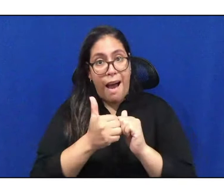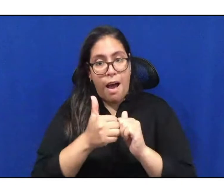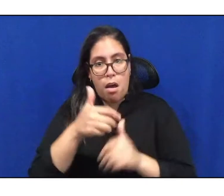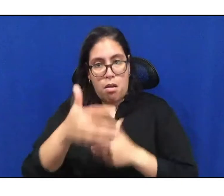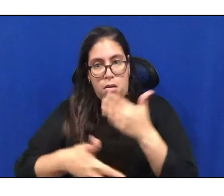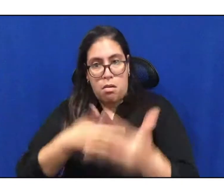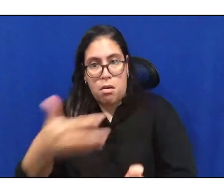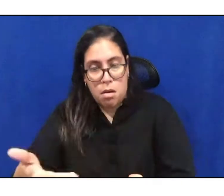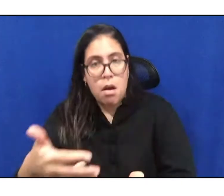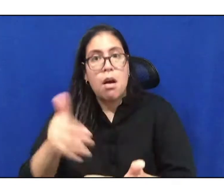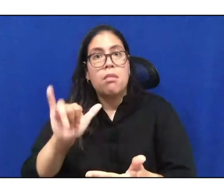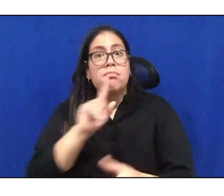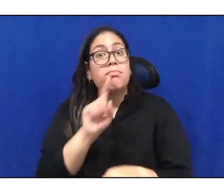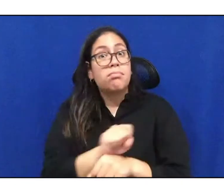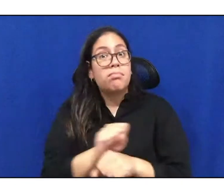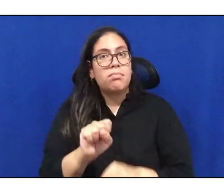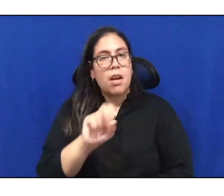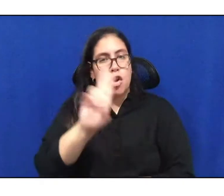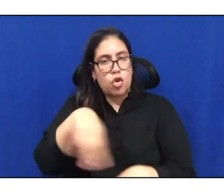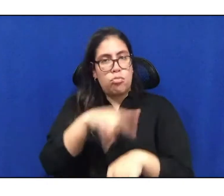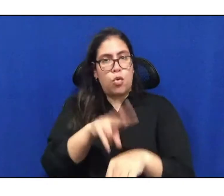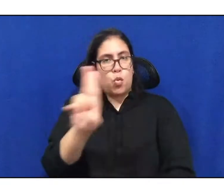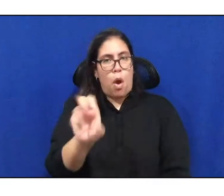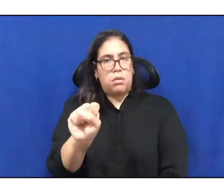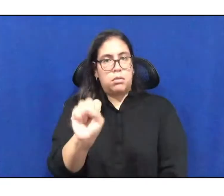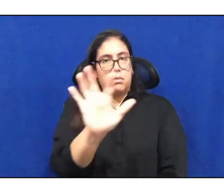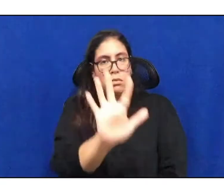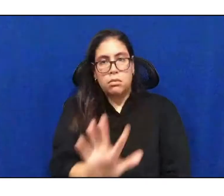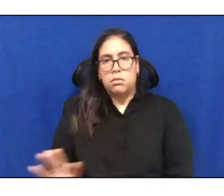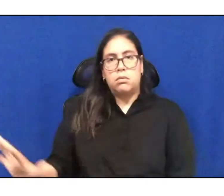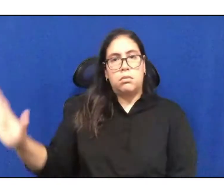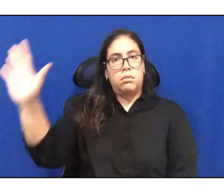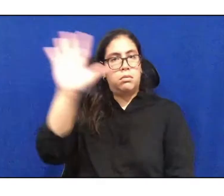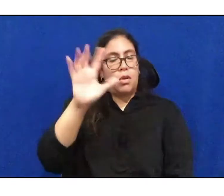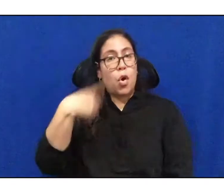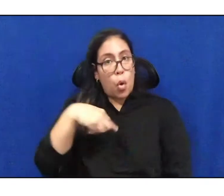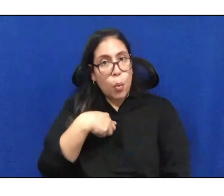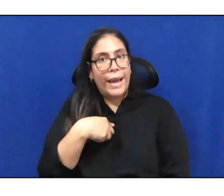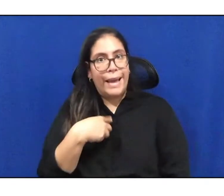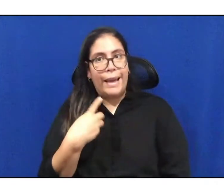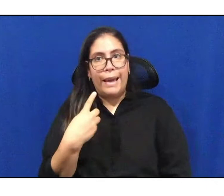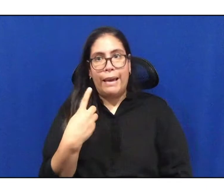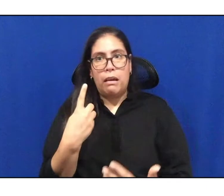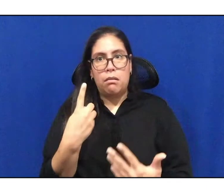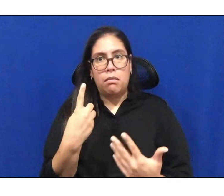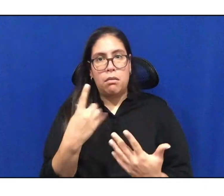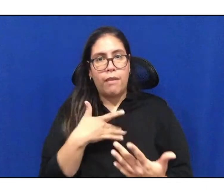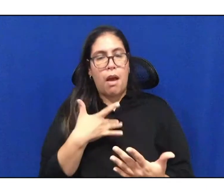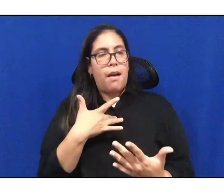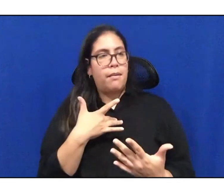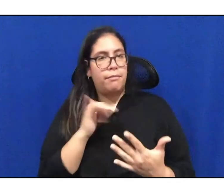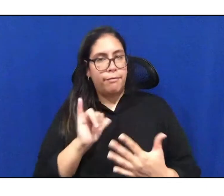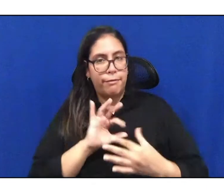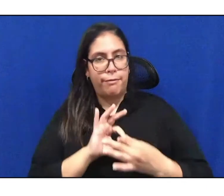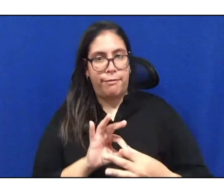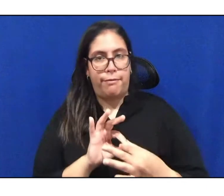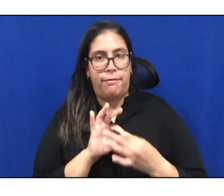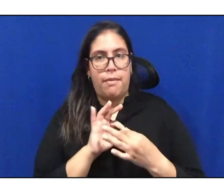it's a national story, right? We can identify the kind of nuance and the kind